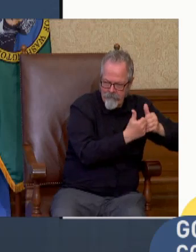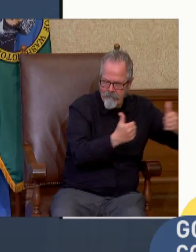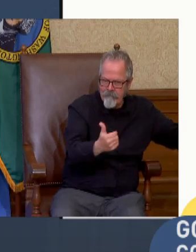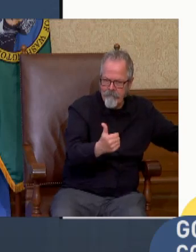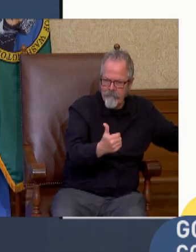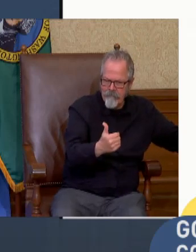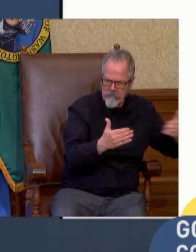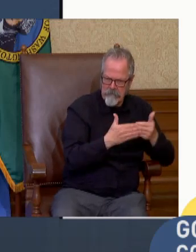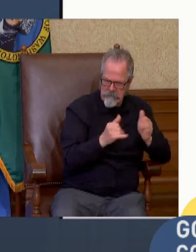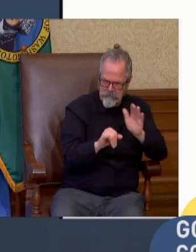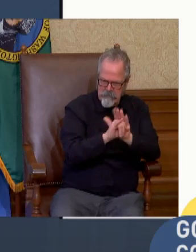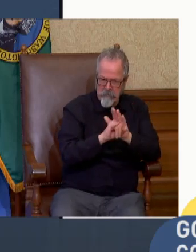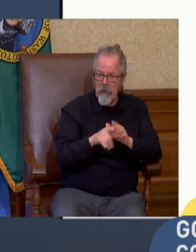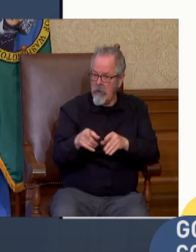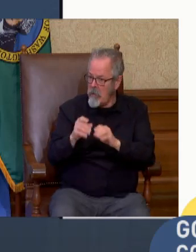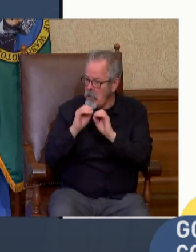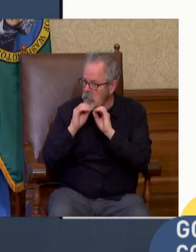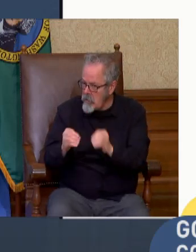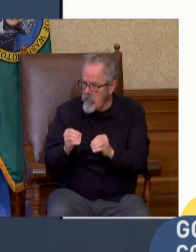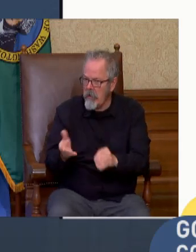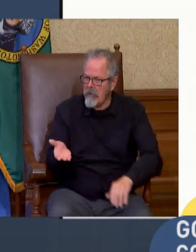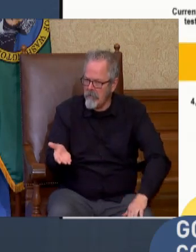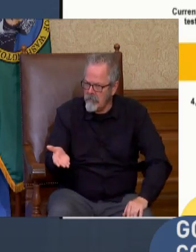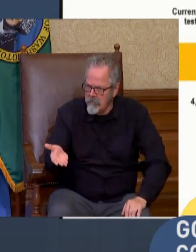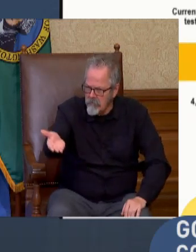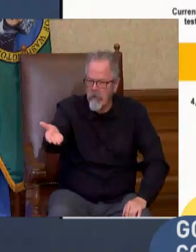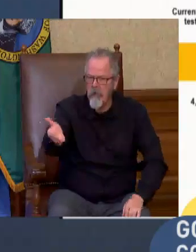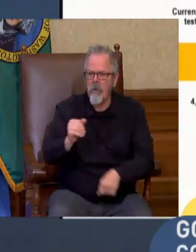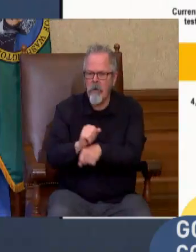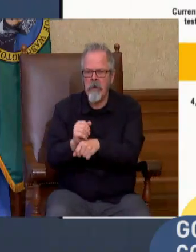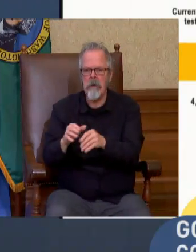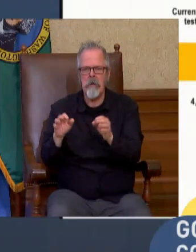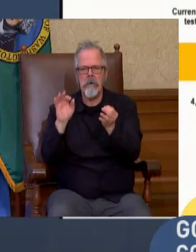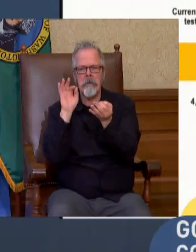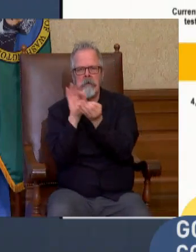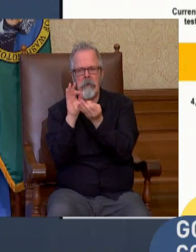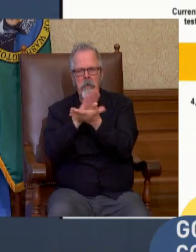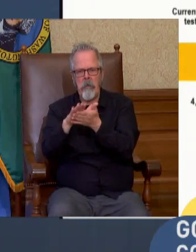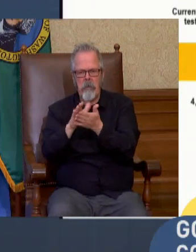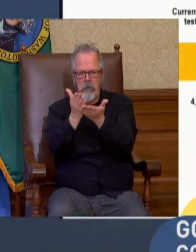has been sorely taxed. If we could look at the slide, this is a